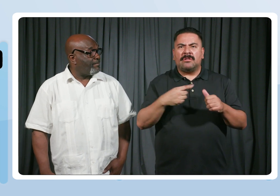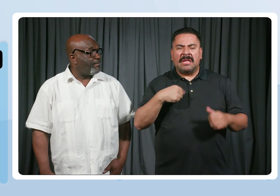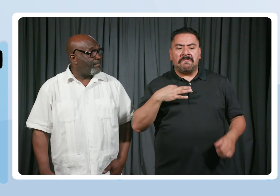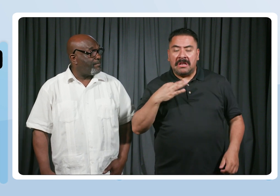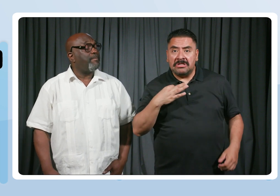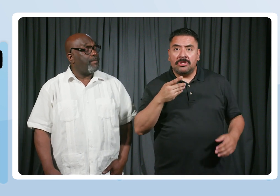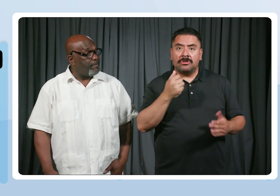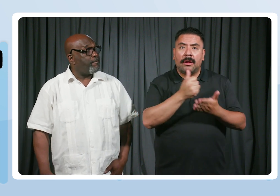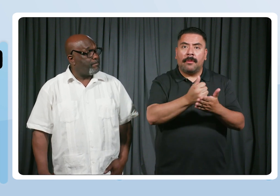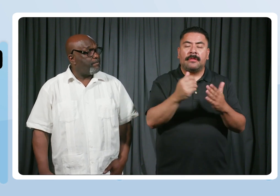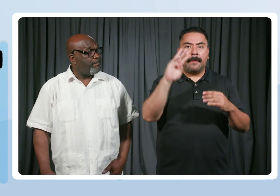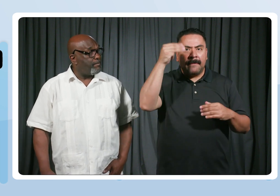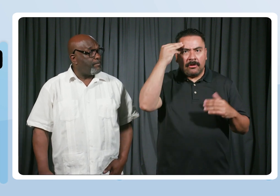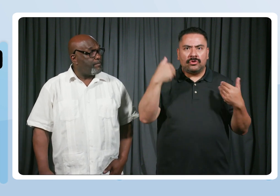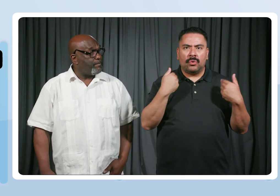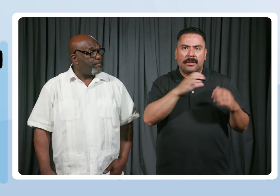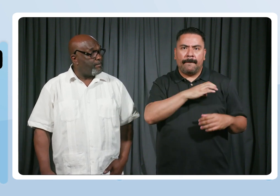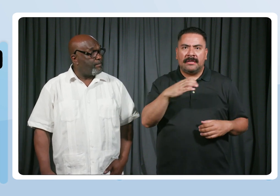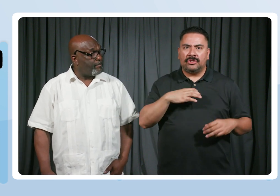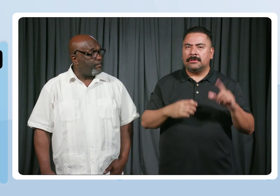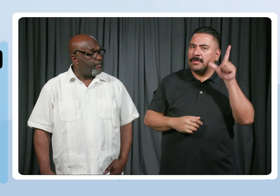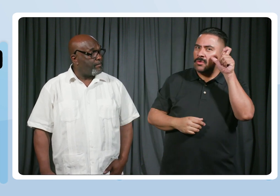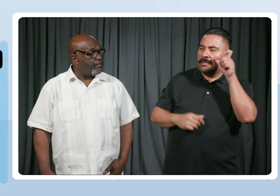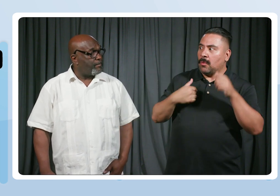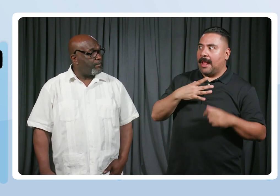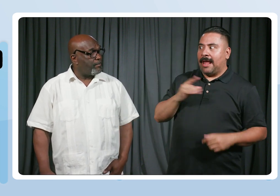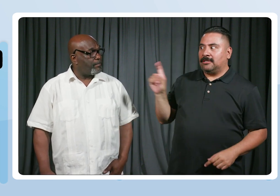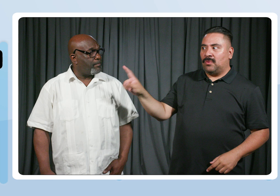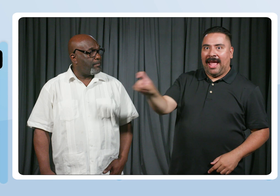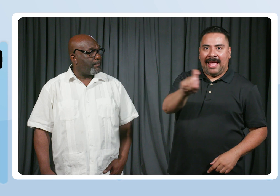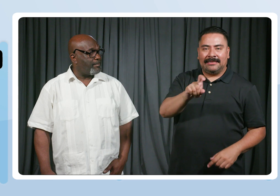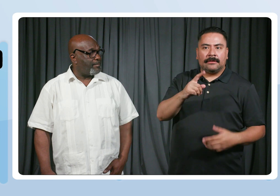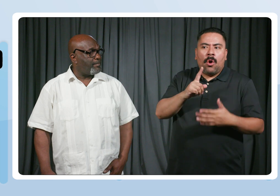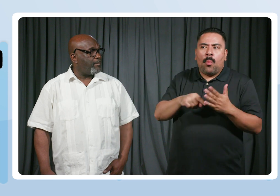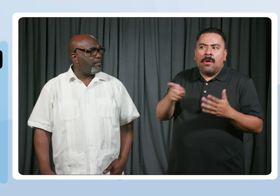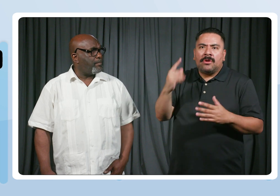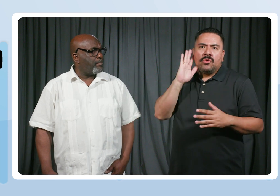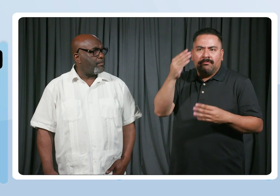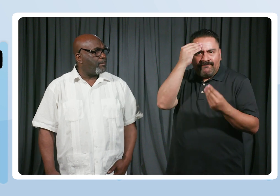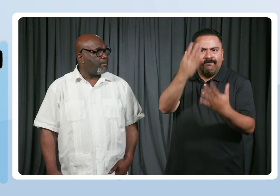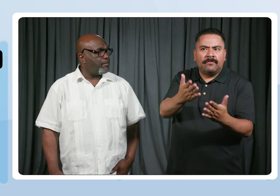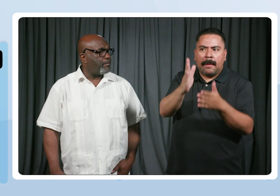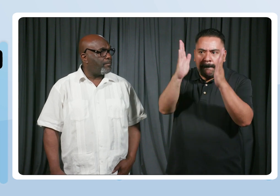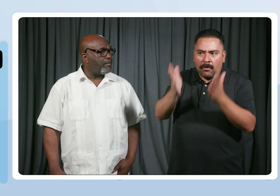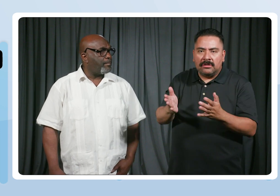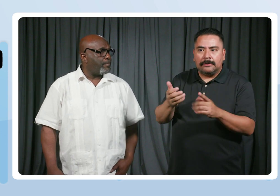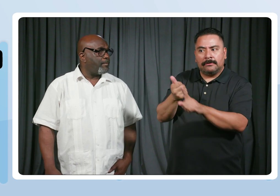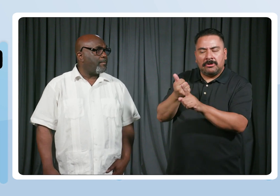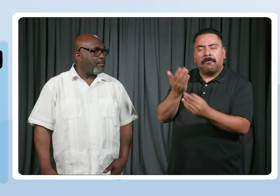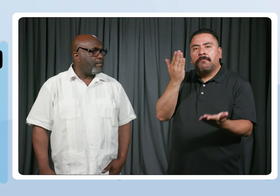the Mayor's Youth Commission. So we like to ask our guests what they would tell someone who was interested in going